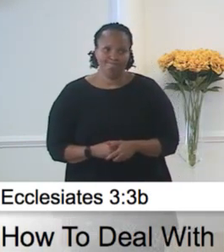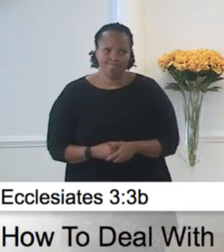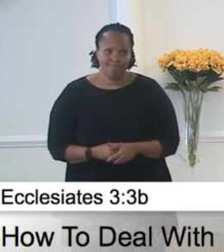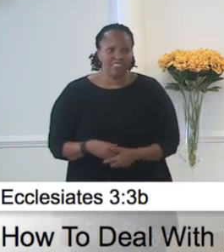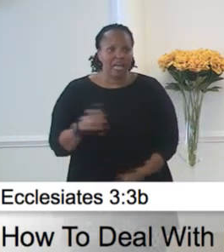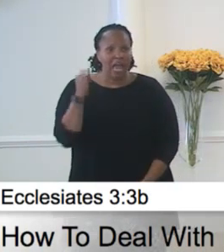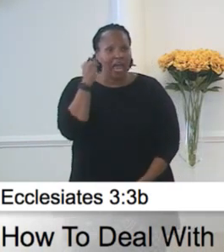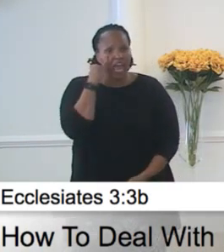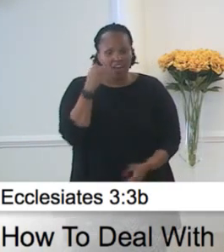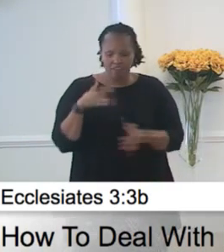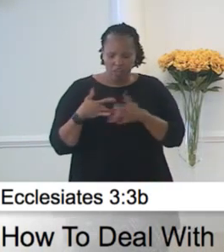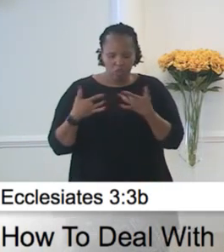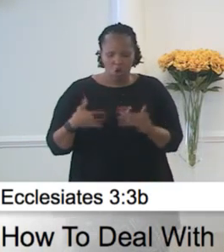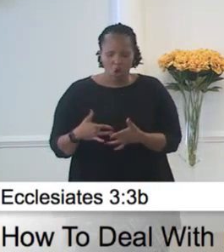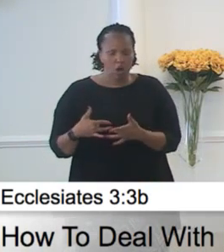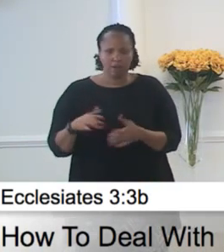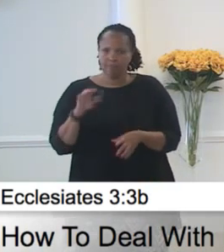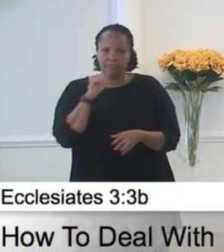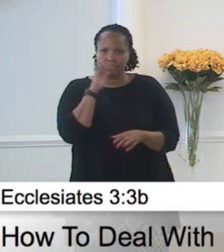If the heart's not in it,